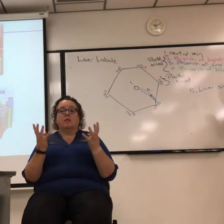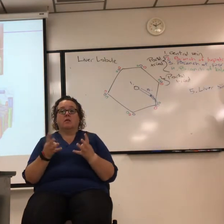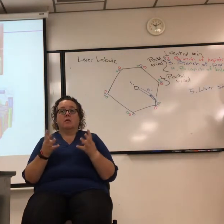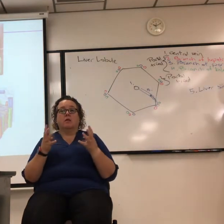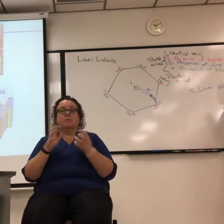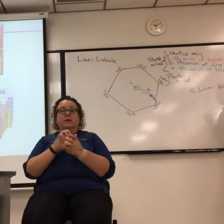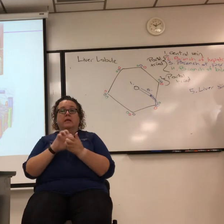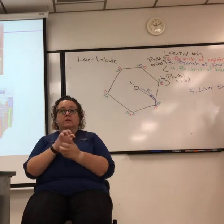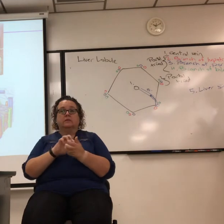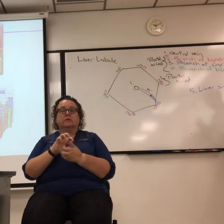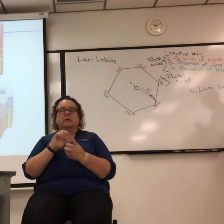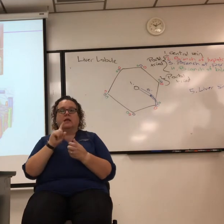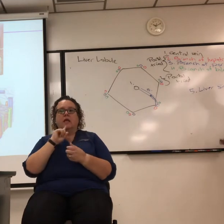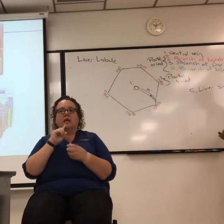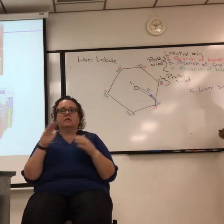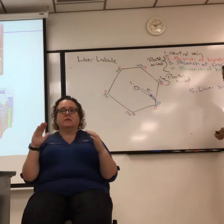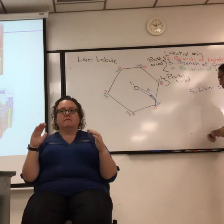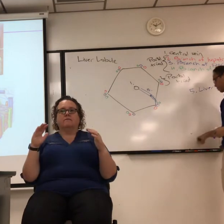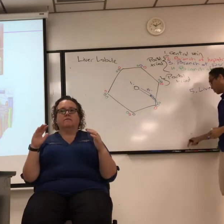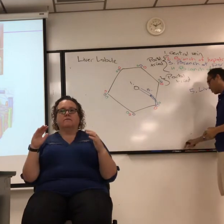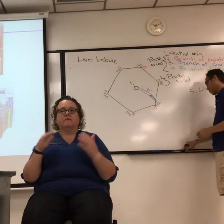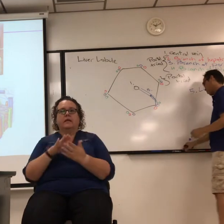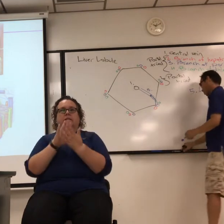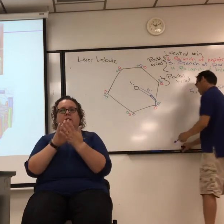it's facing the hepatocytes.